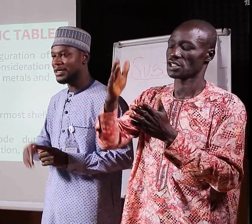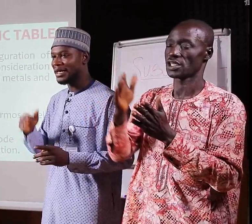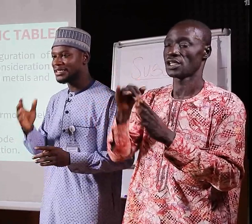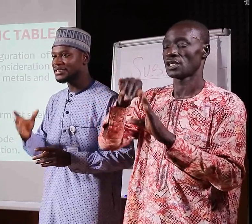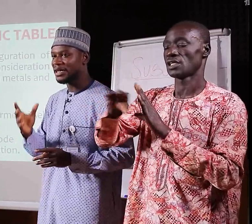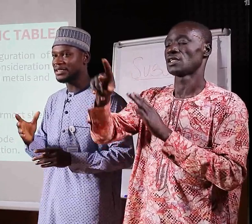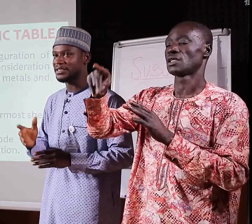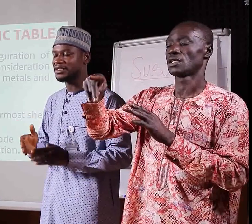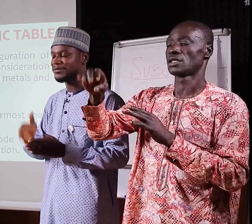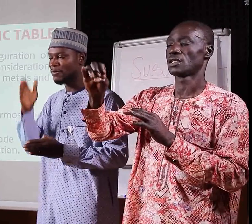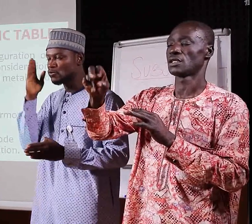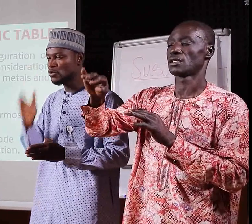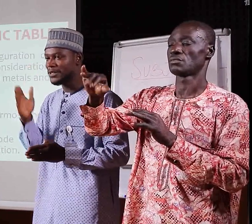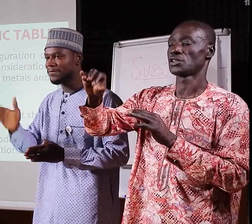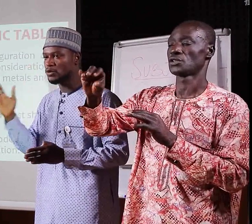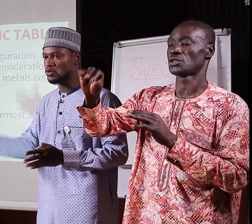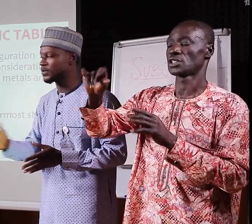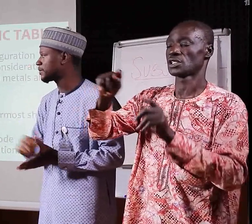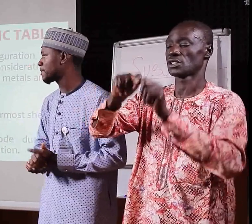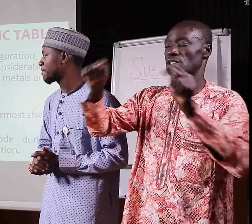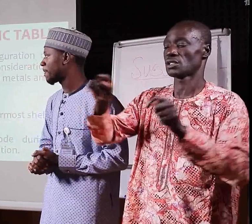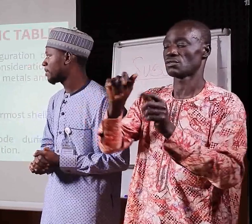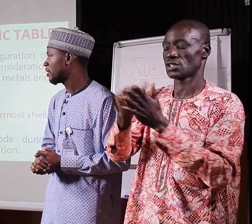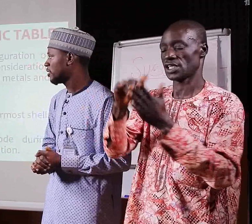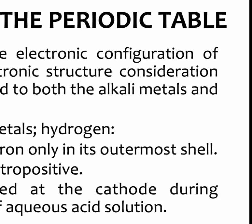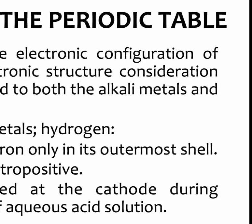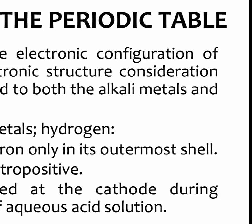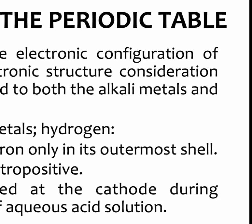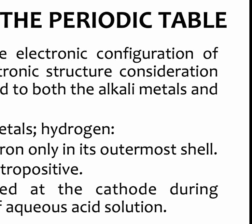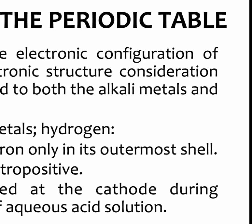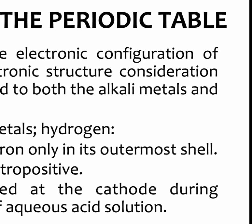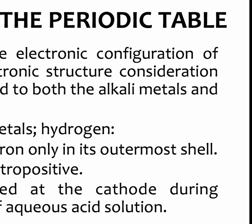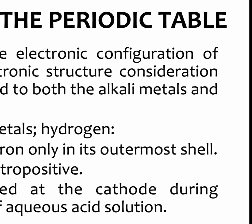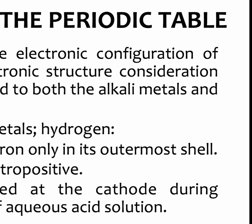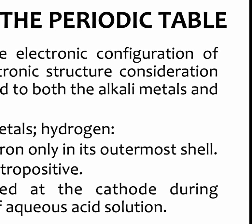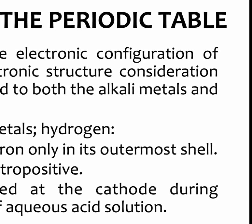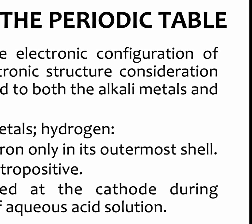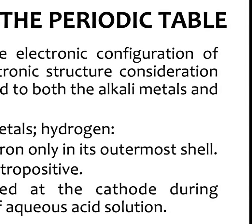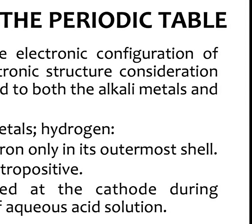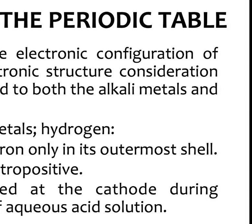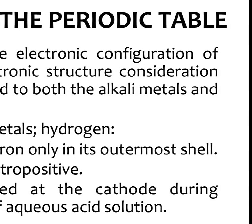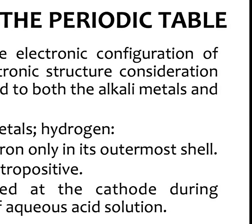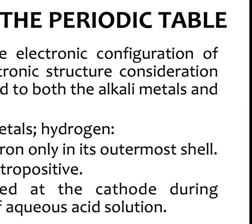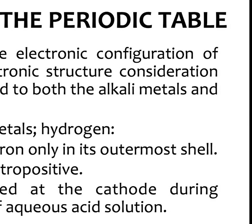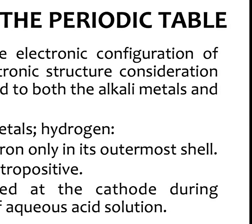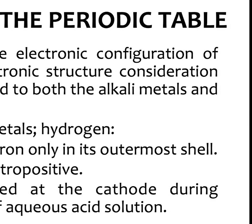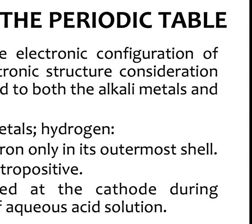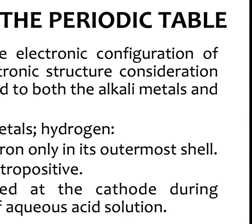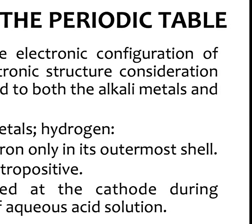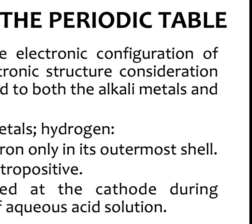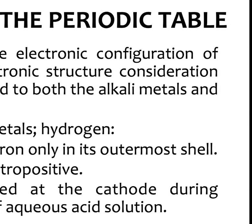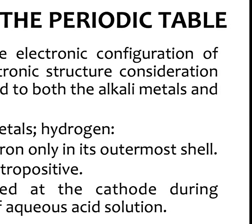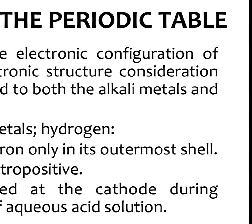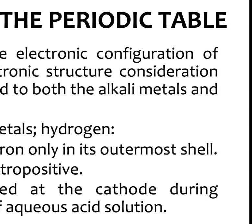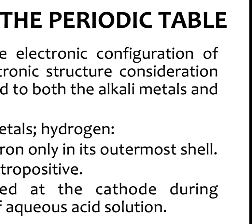table that has characteristics of two different groups. So it has only one electron in its